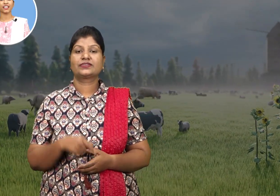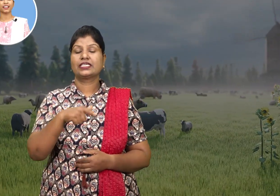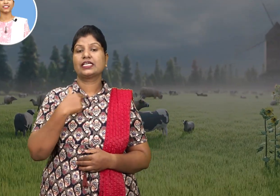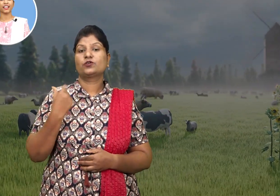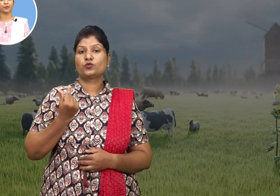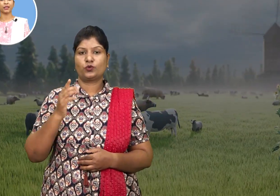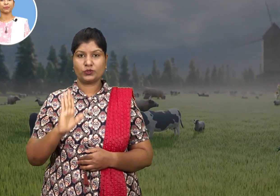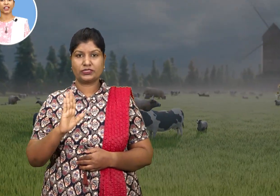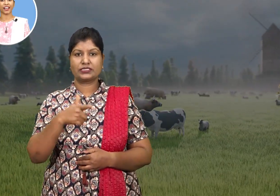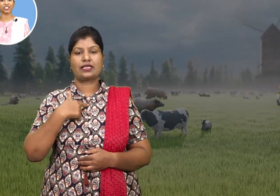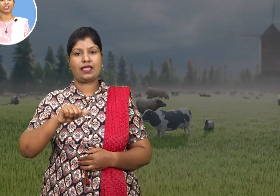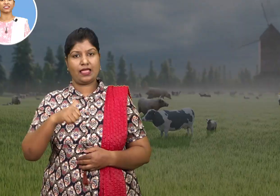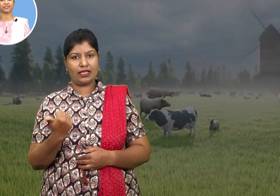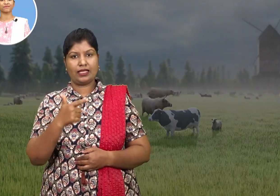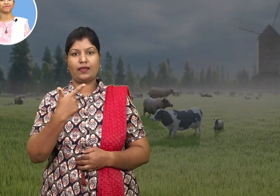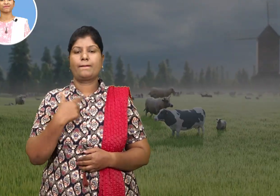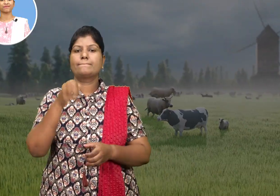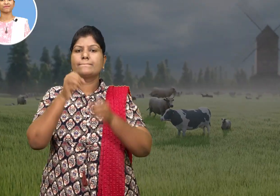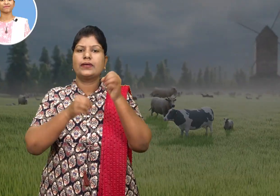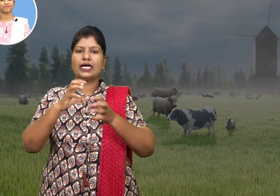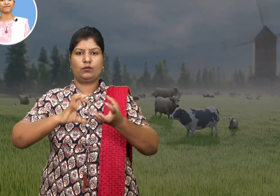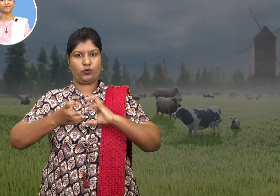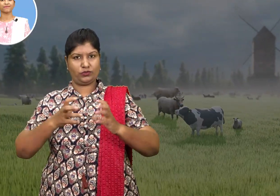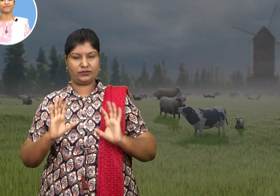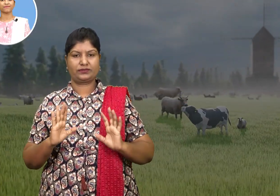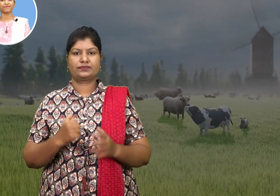Uses other than milk production.